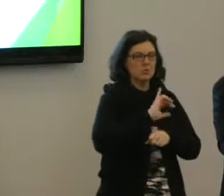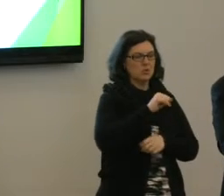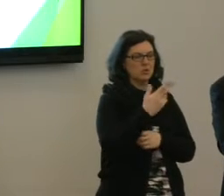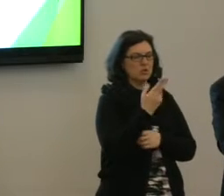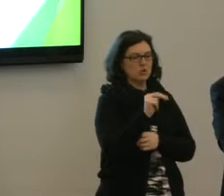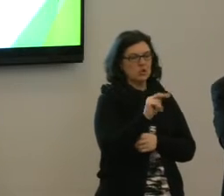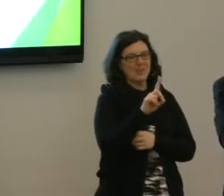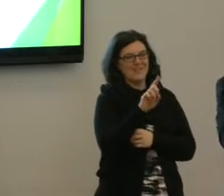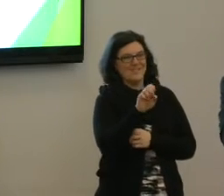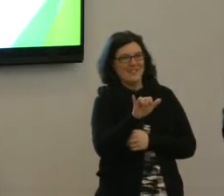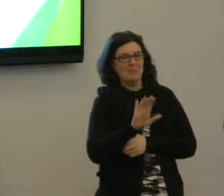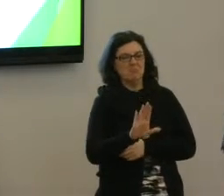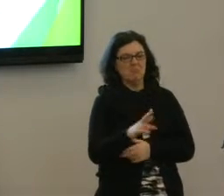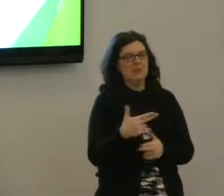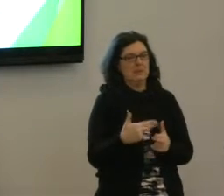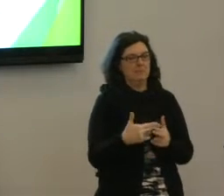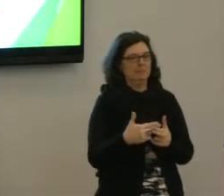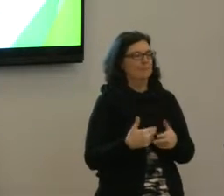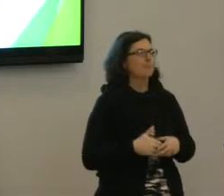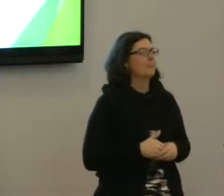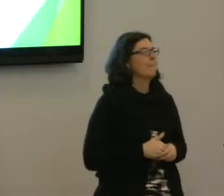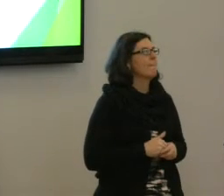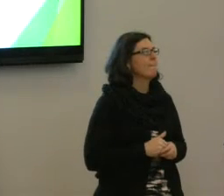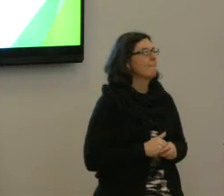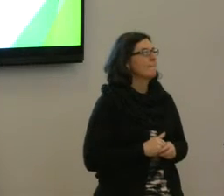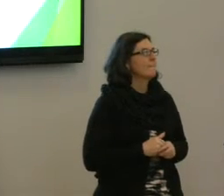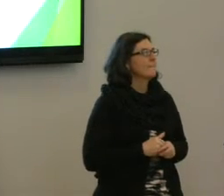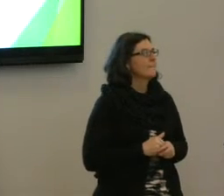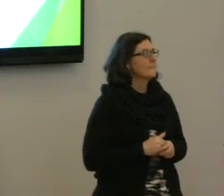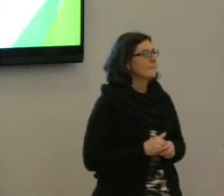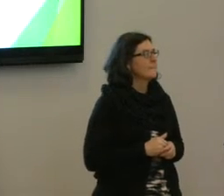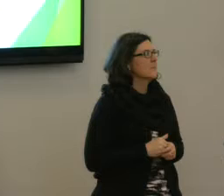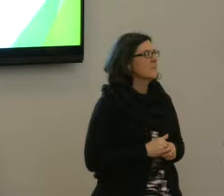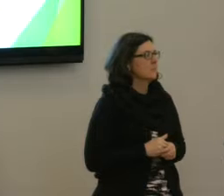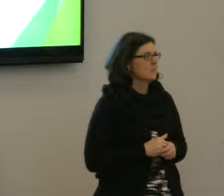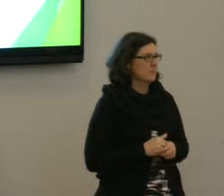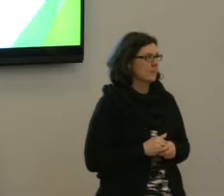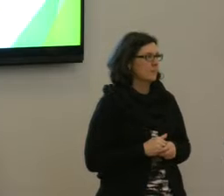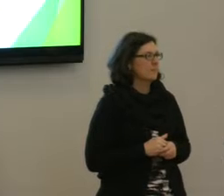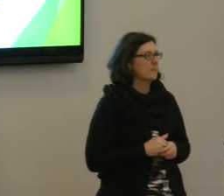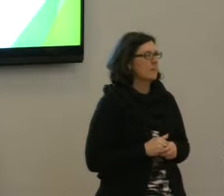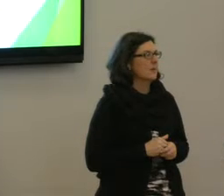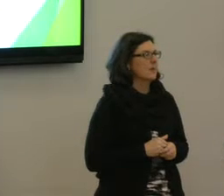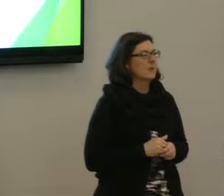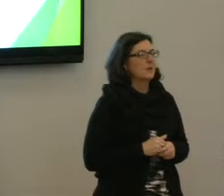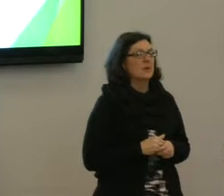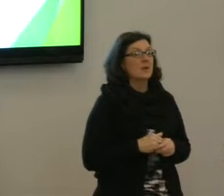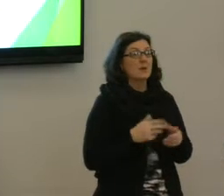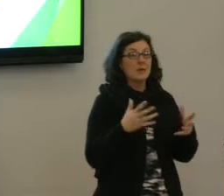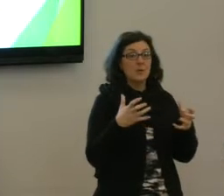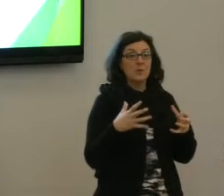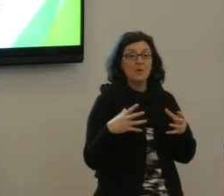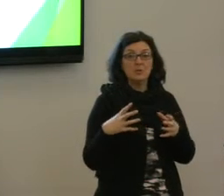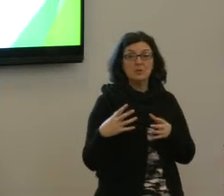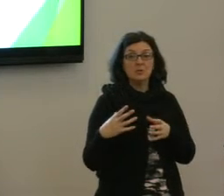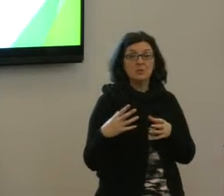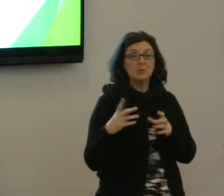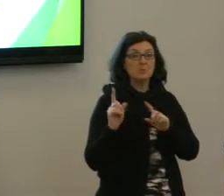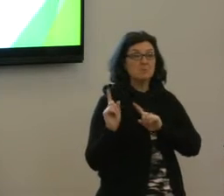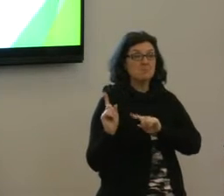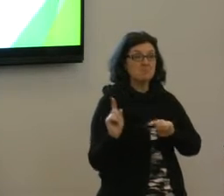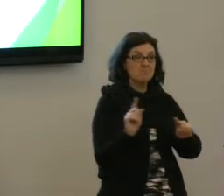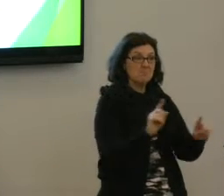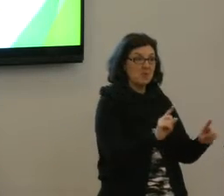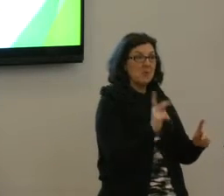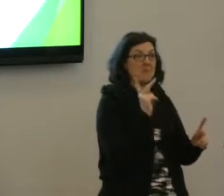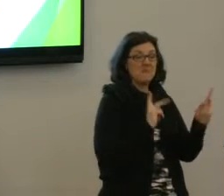John Day was his name, John Day. And there was a story that said he joined the visiting team from the church to go neighborhood